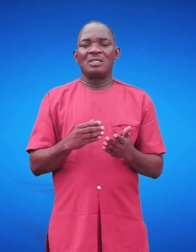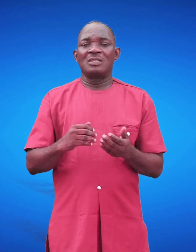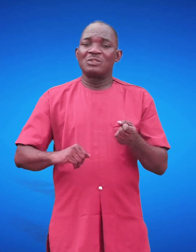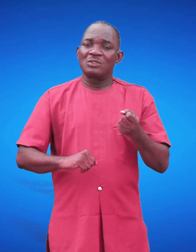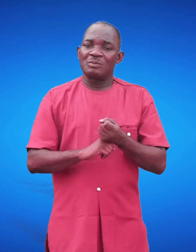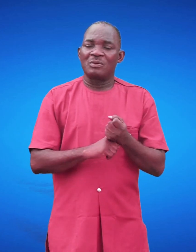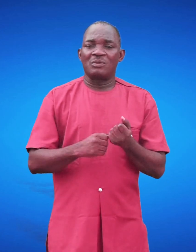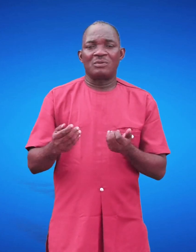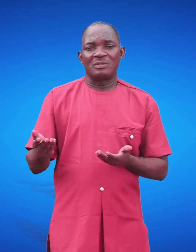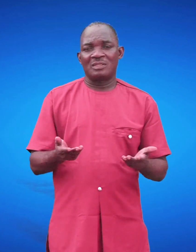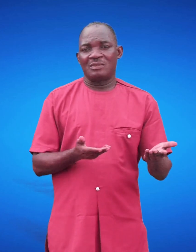services.